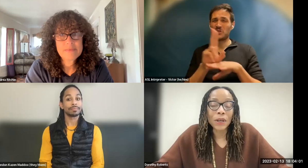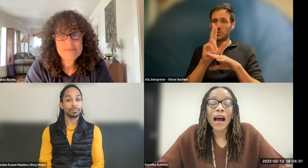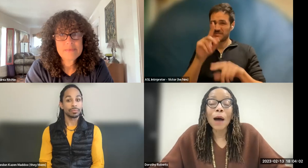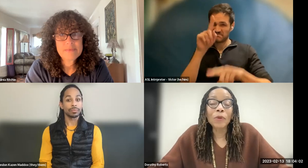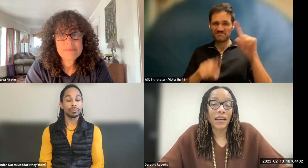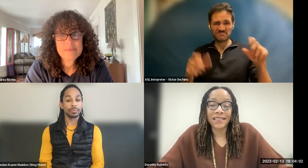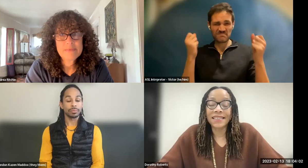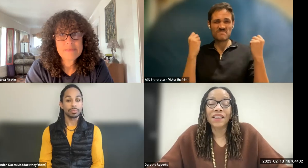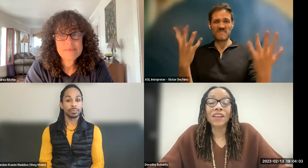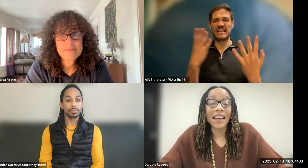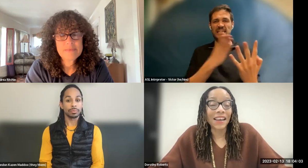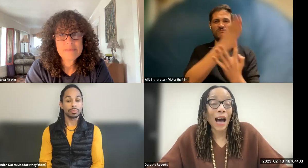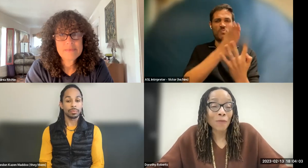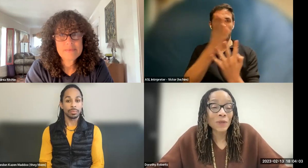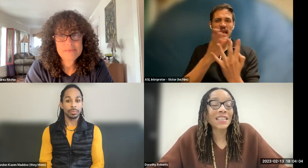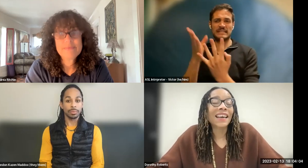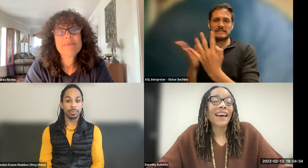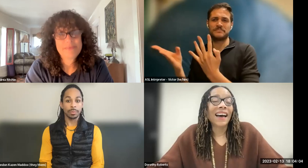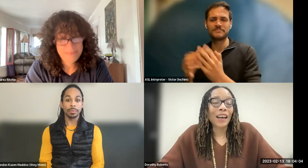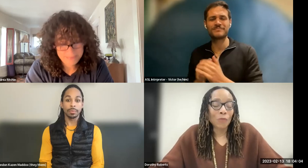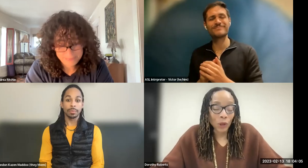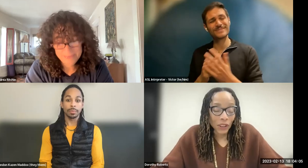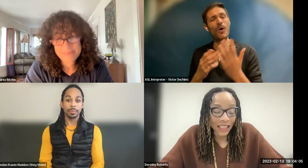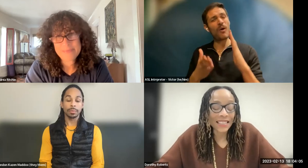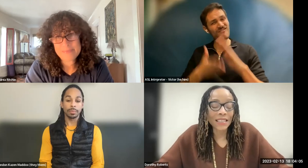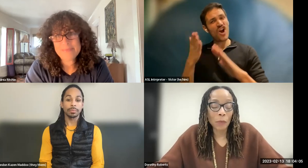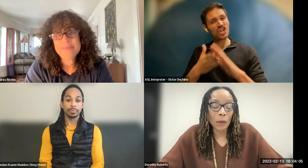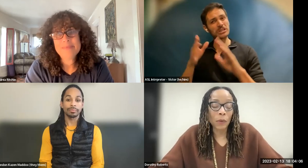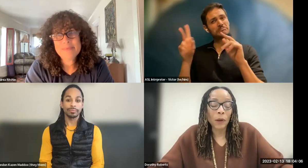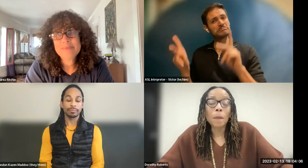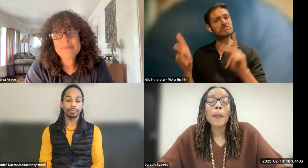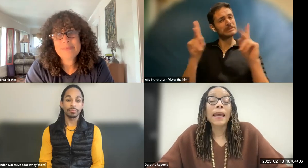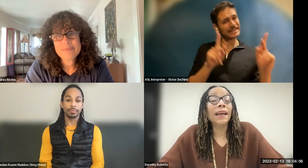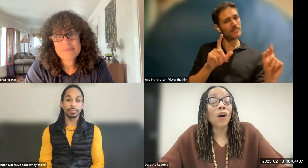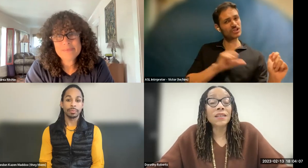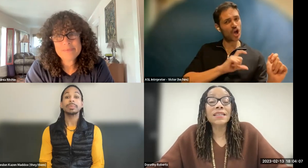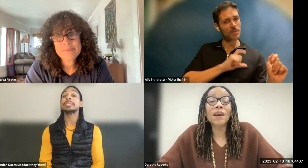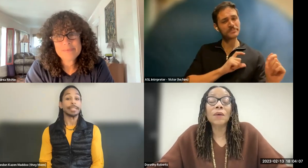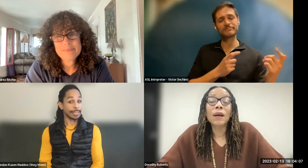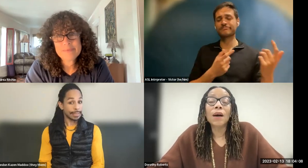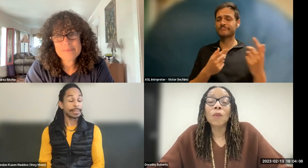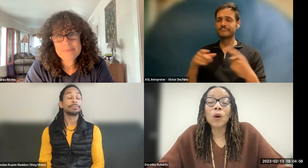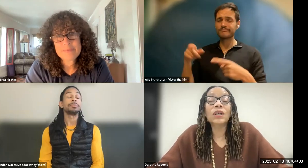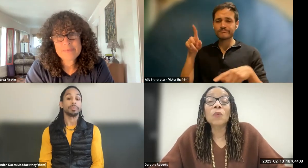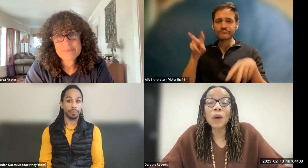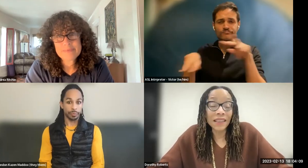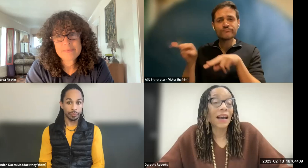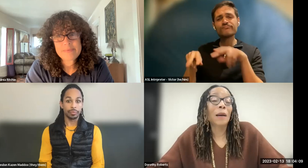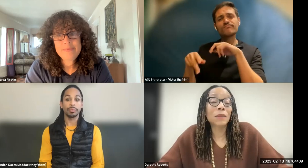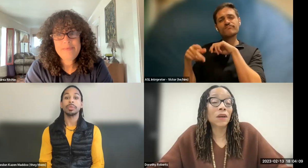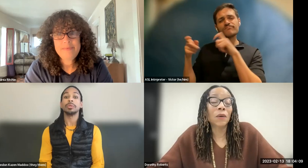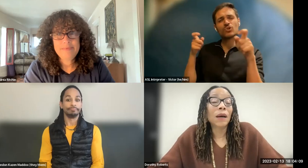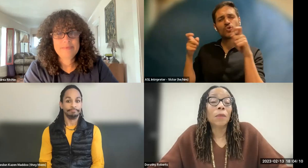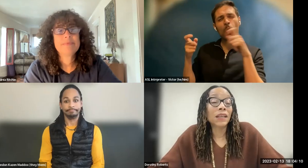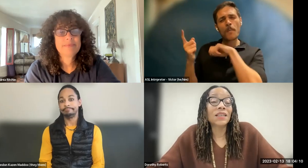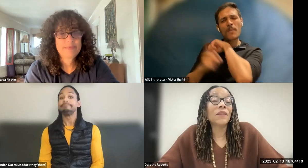so it operates like cops. It polices people. It also works with